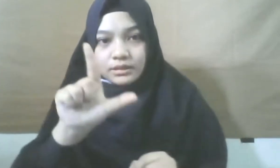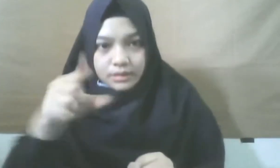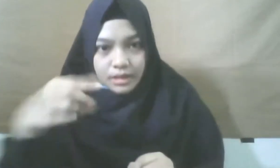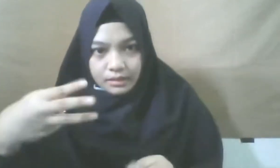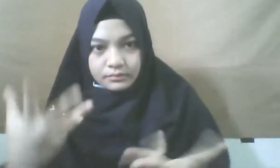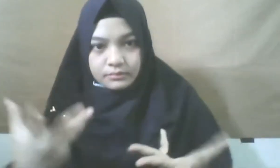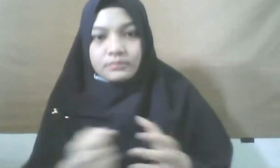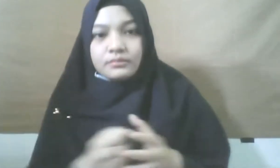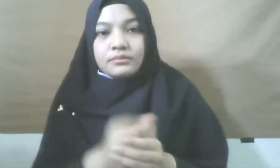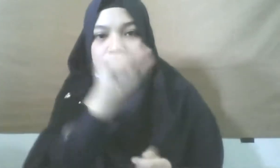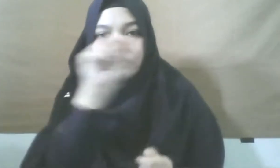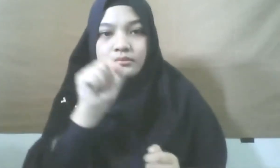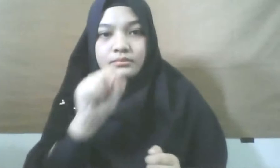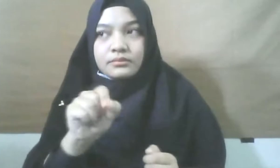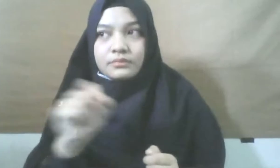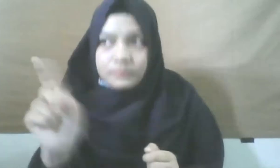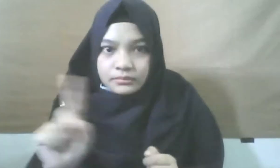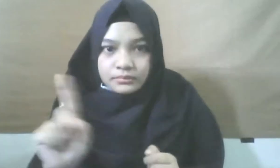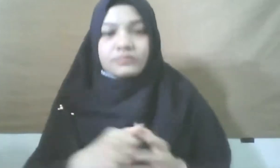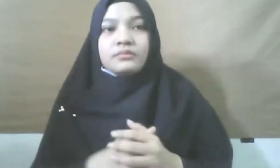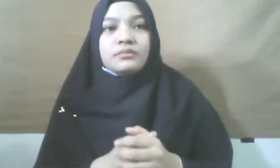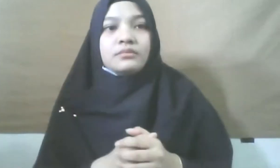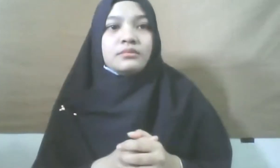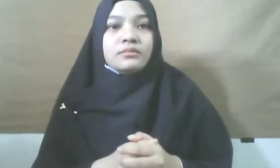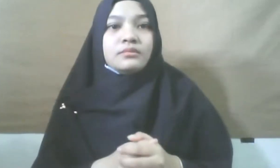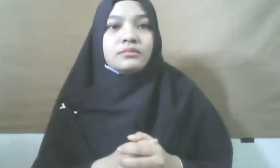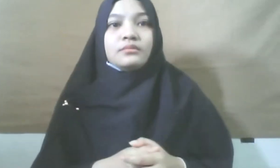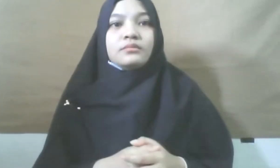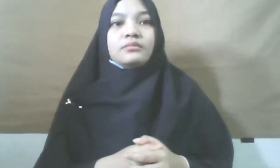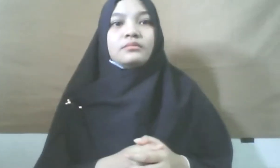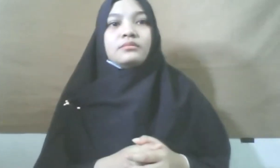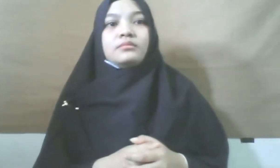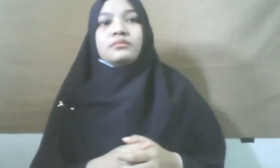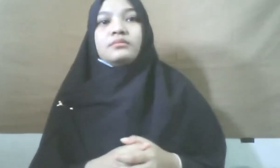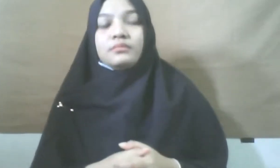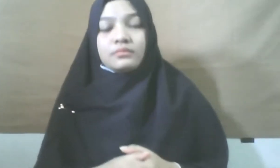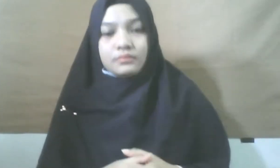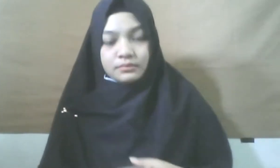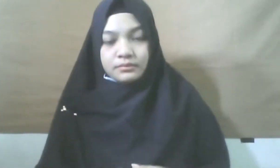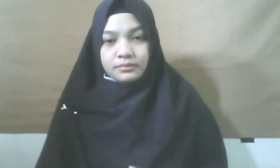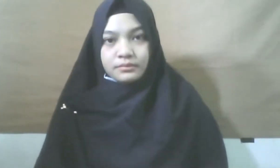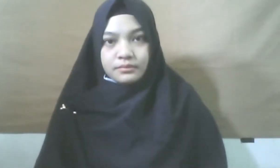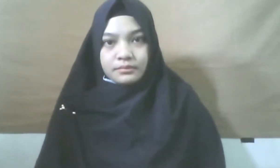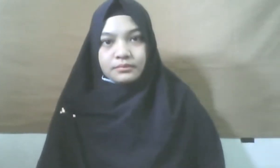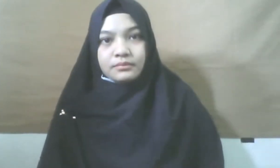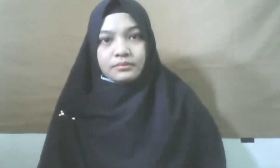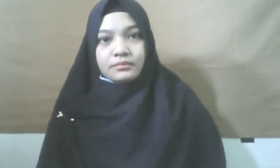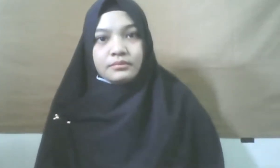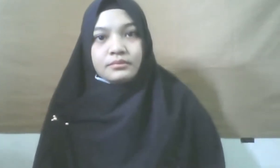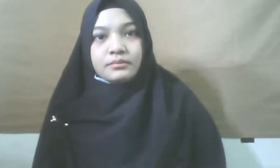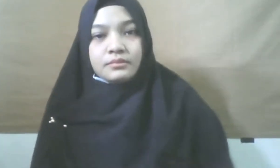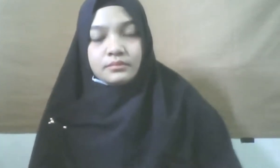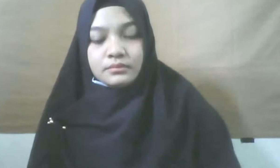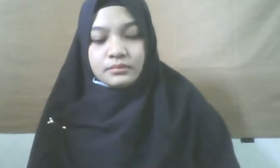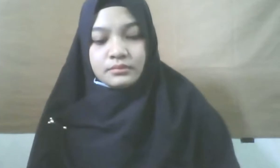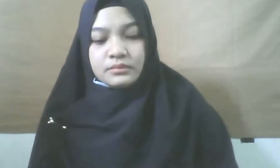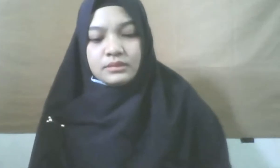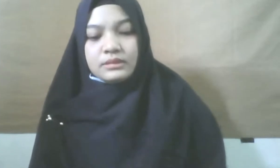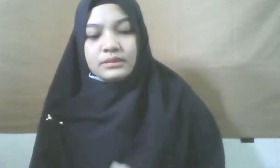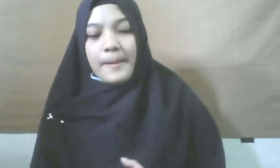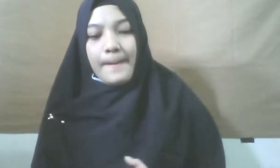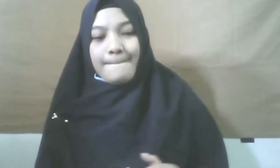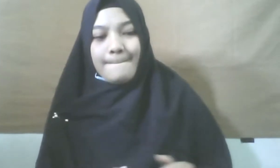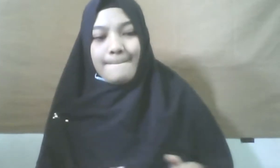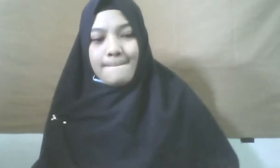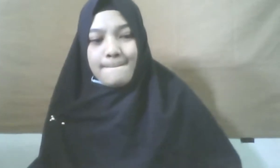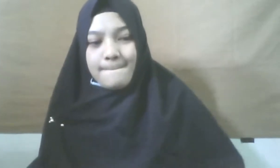I don't think Rochelle is there. Oh, yes. Go ahead. Okay, happy. Okay. I was just interested to